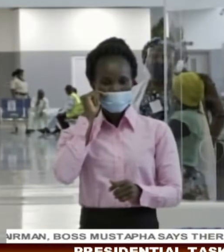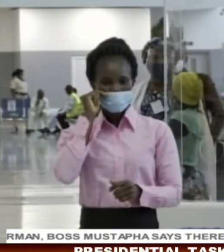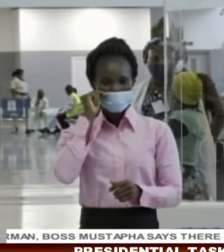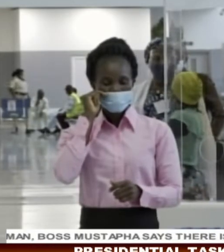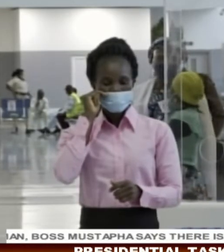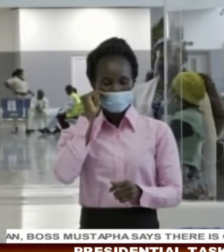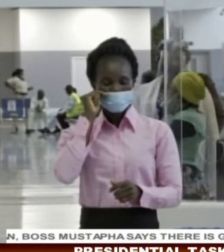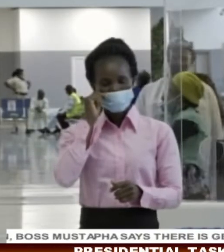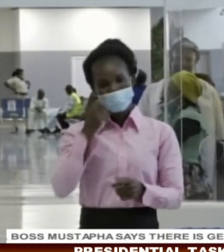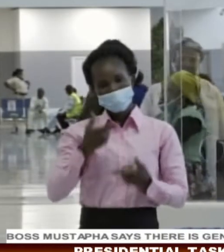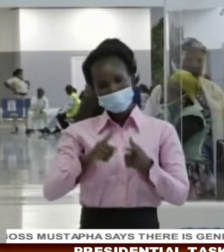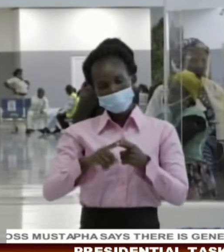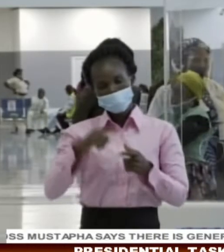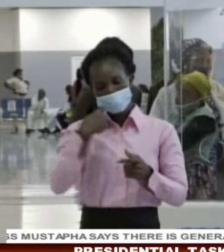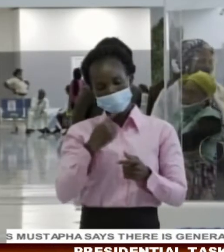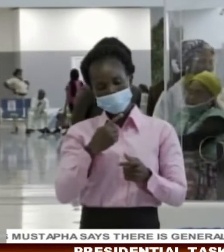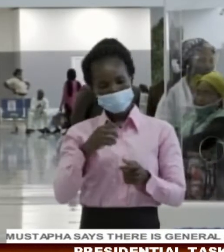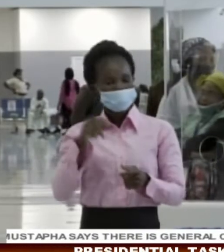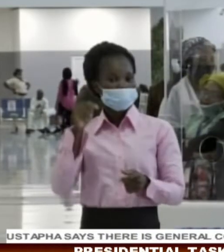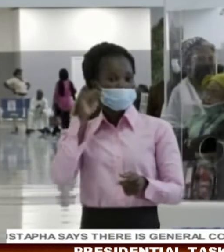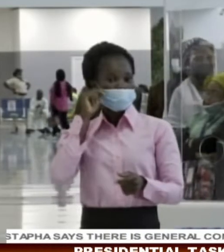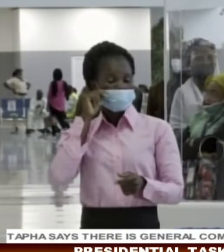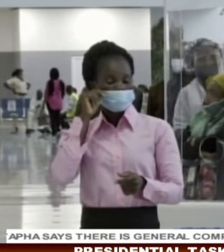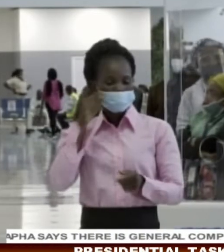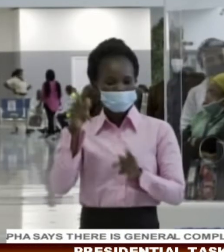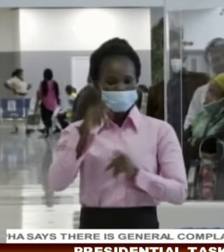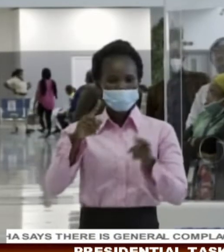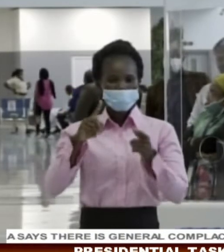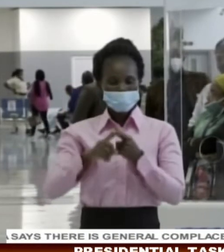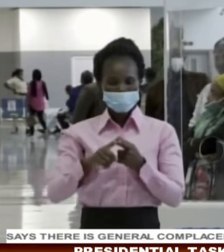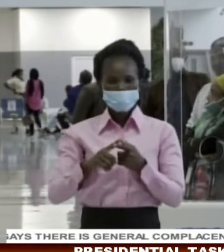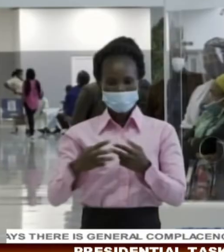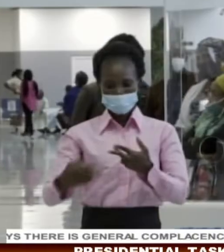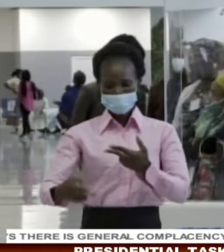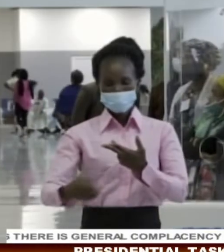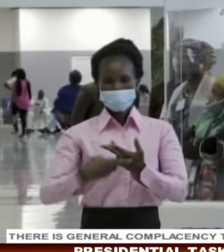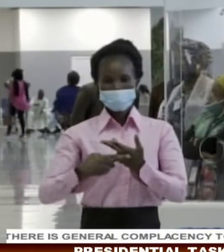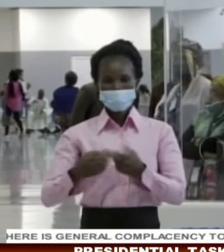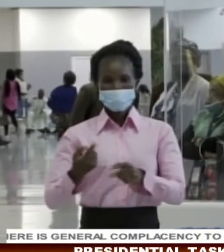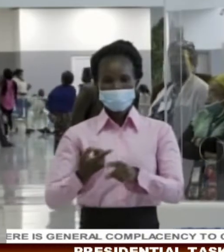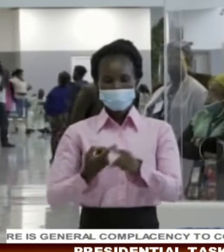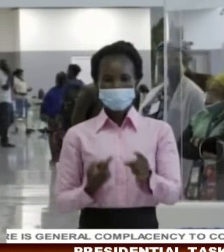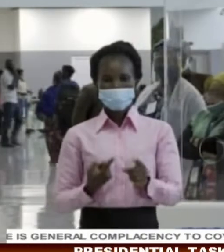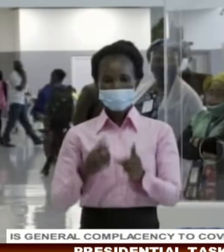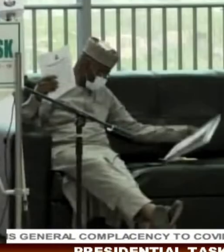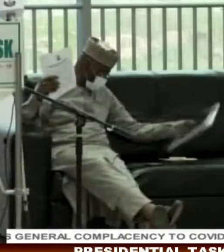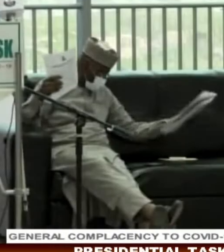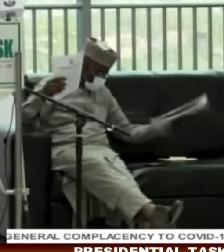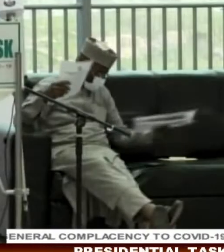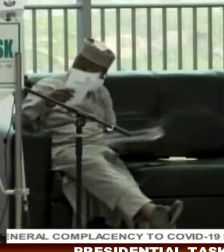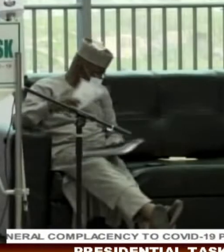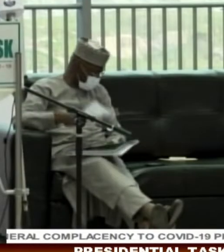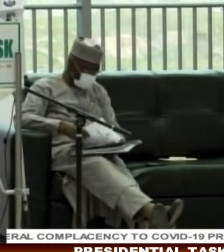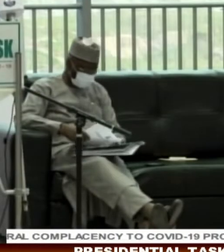let's say, get revenue from testing also? Thank you very much.